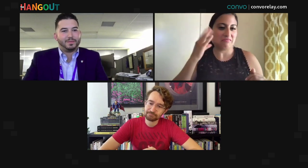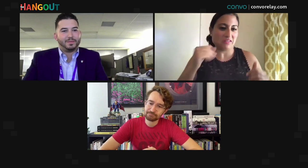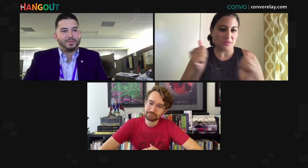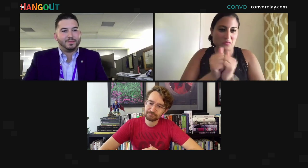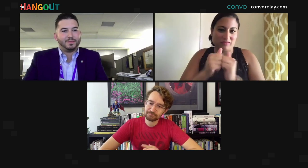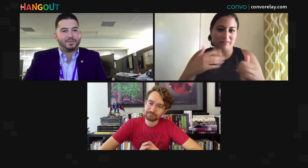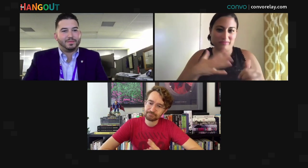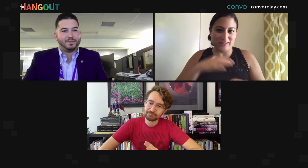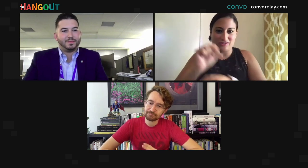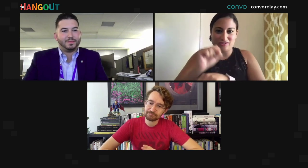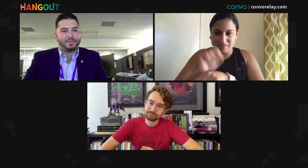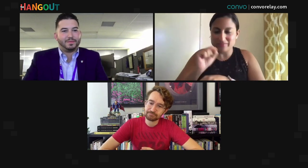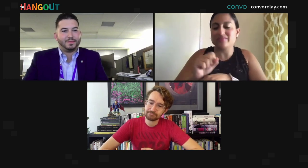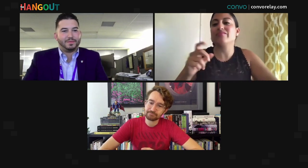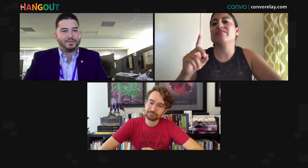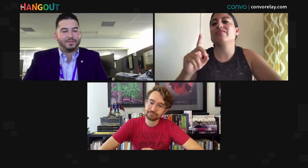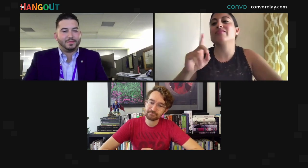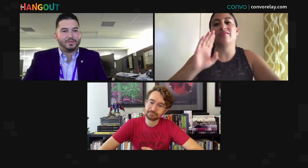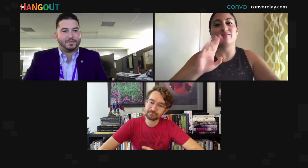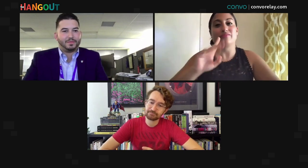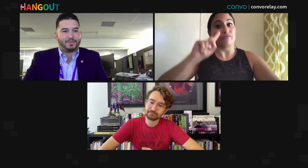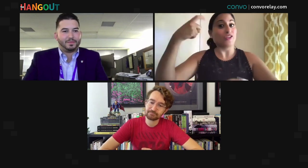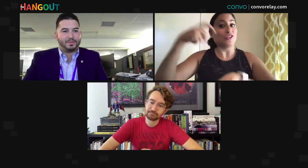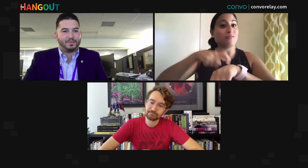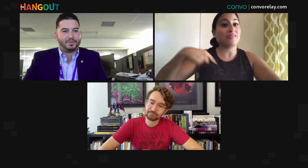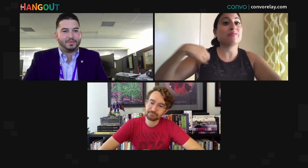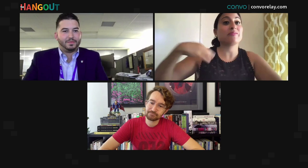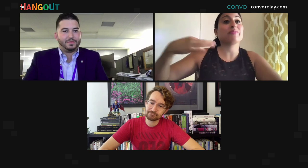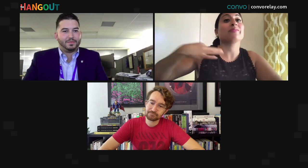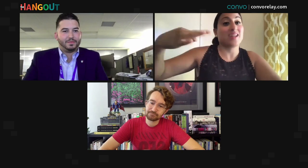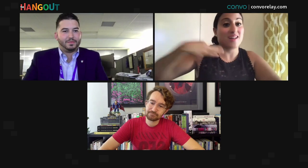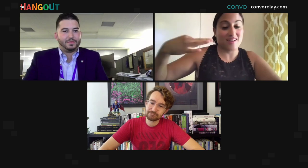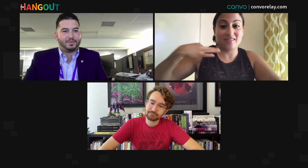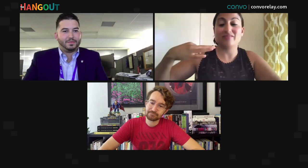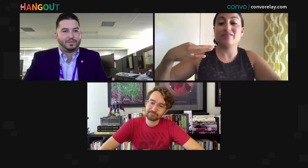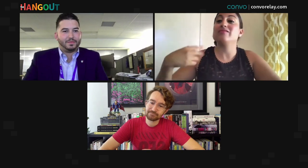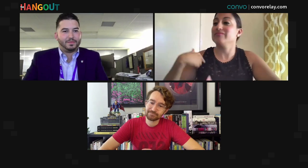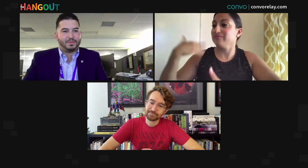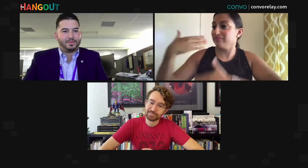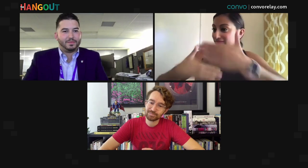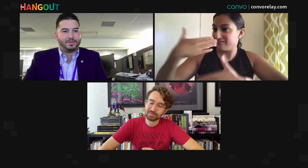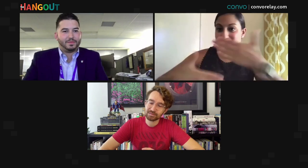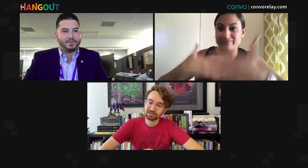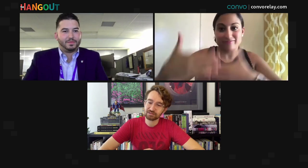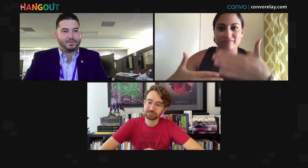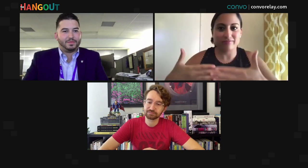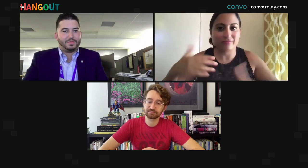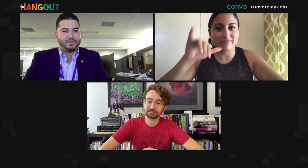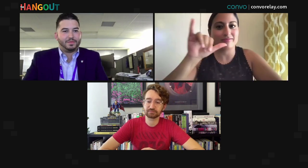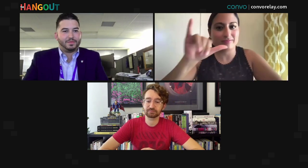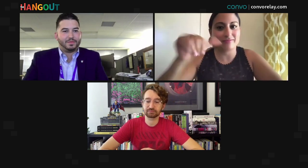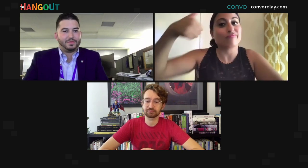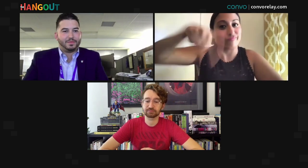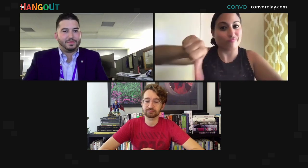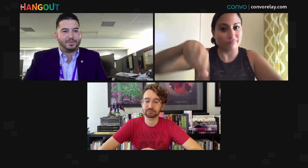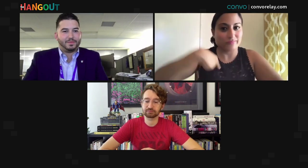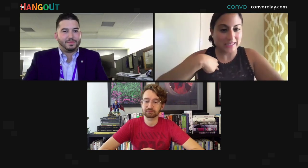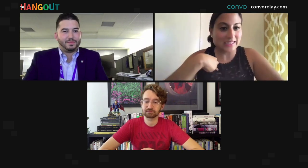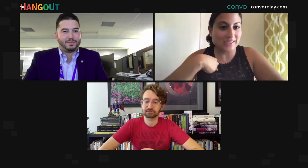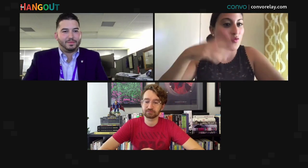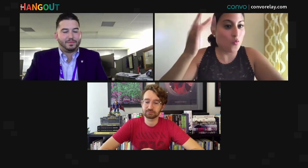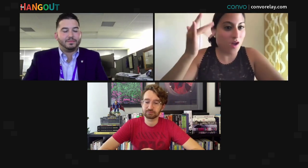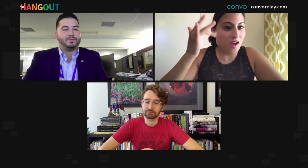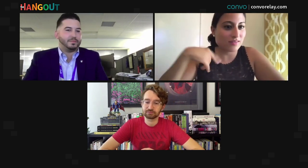speaking. I just wanted to share my experience that I've had with my job. And at first, when I applied, I went through the whole